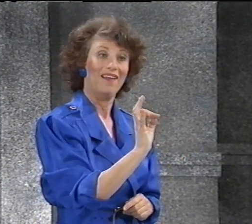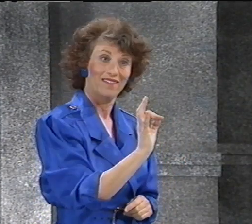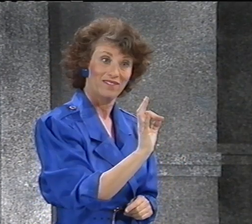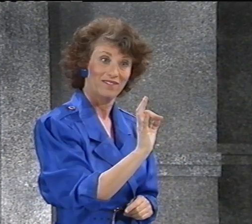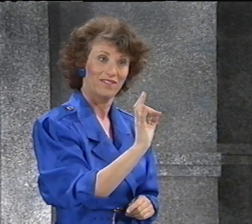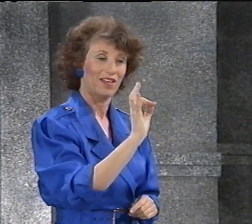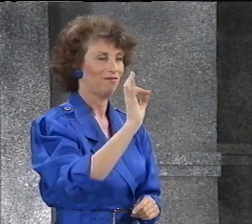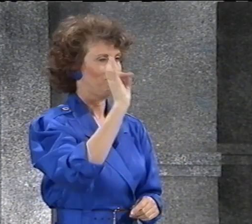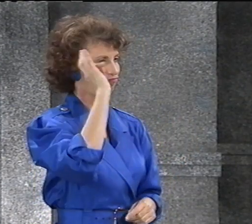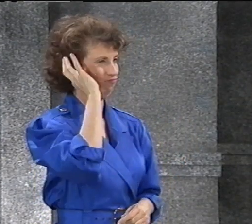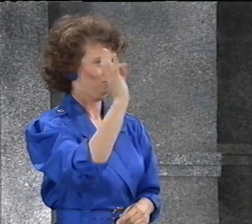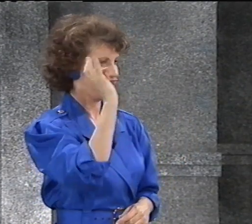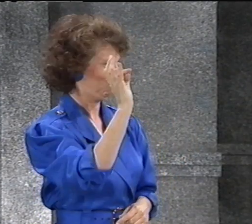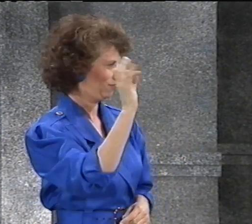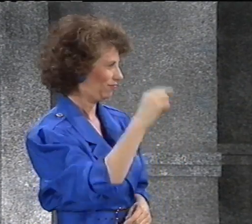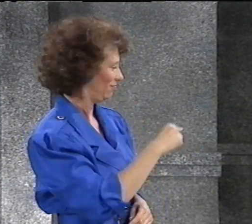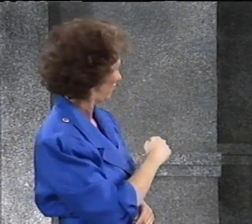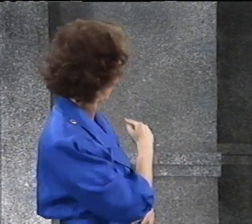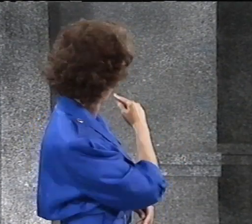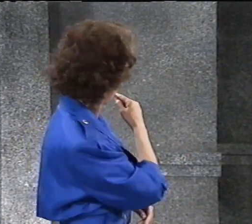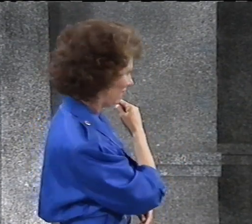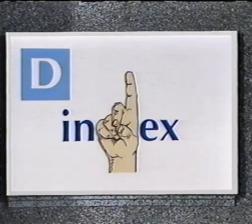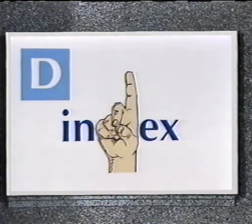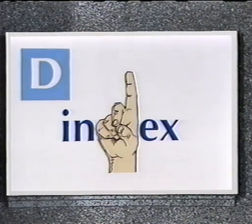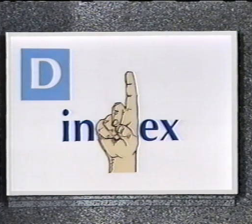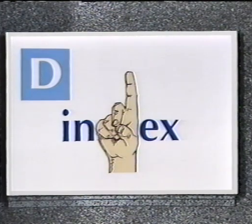and the natural gesture is used for the F.